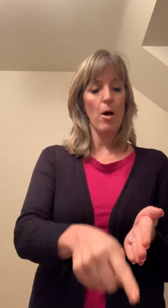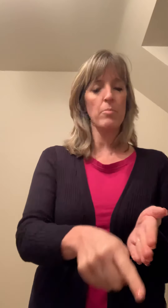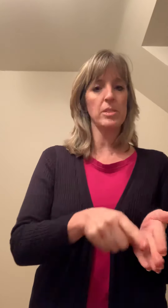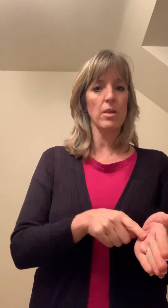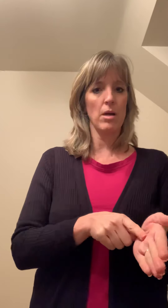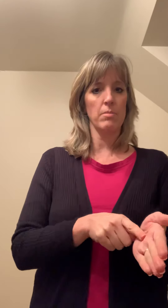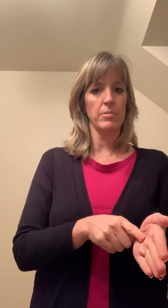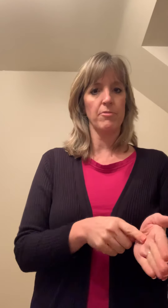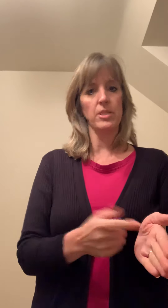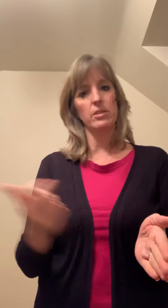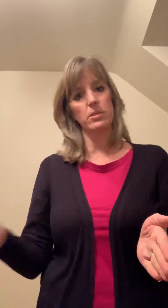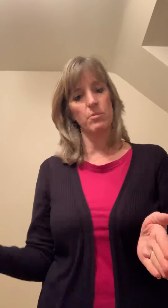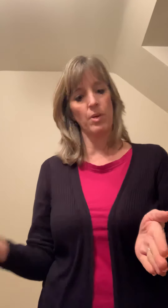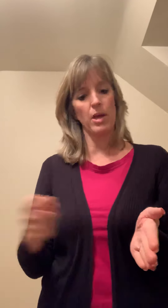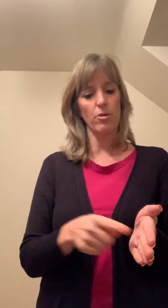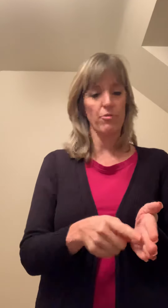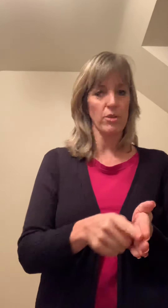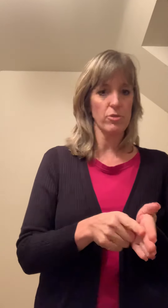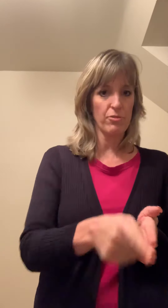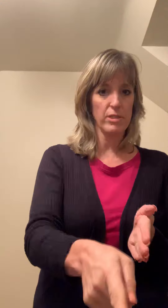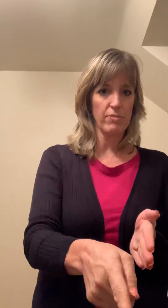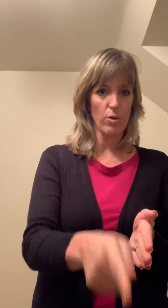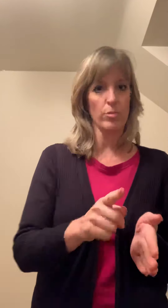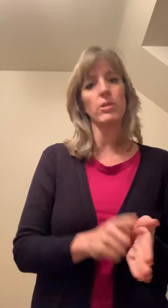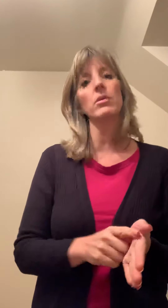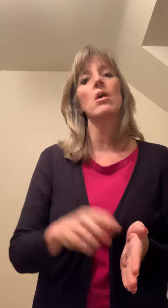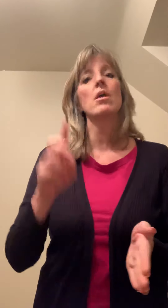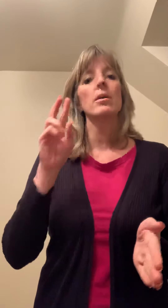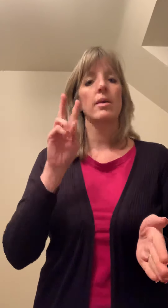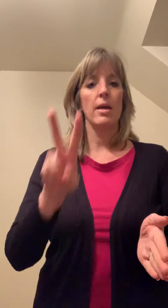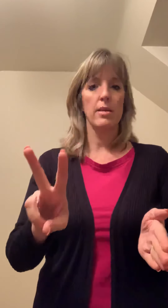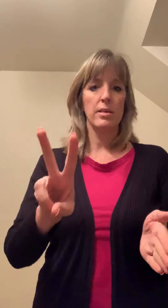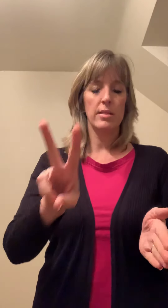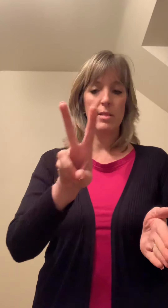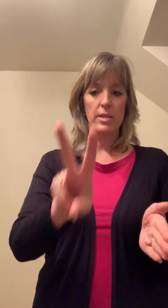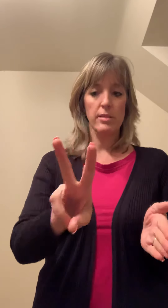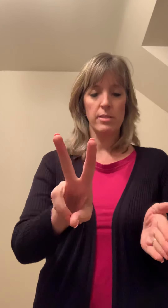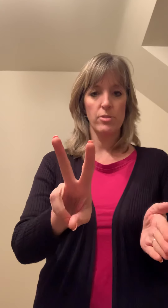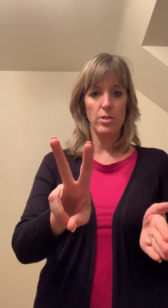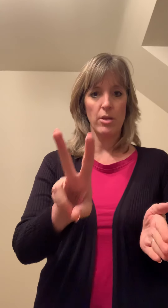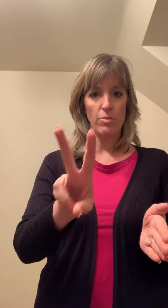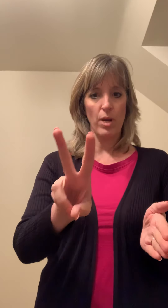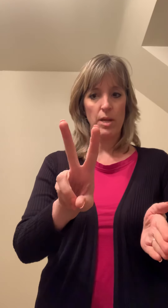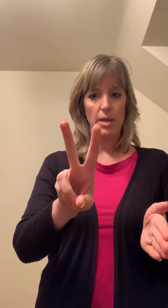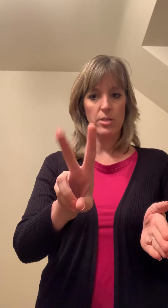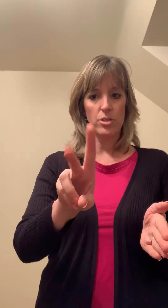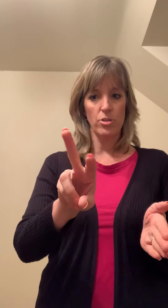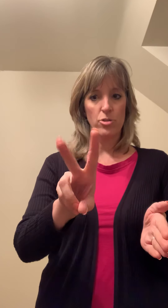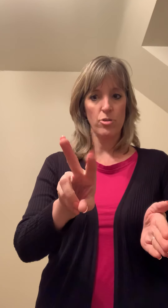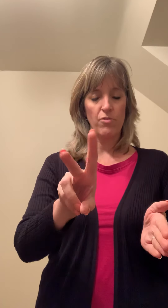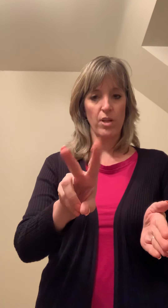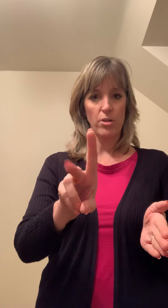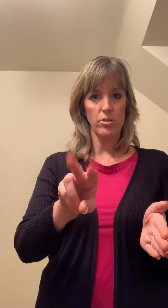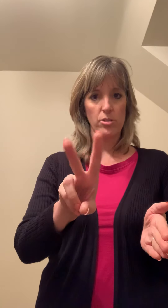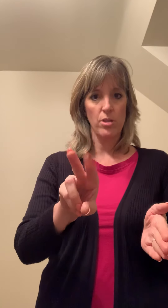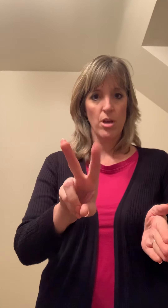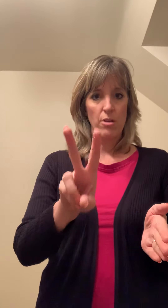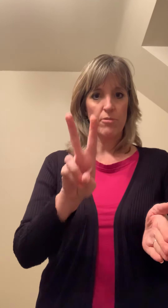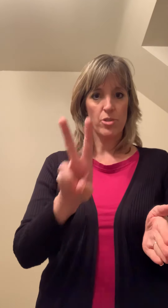is facing to the right, your fingers are facing forward. Okay, and this, you take your right hand, your two fingers, first two